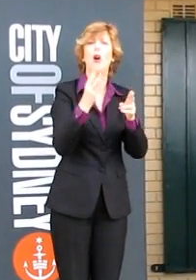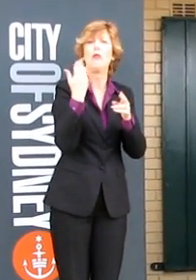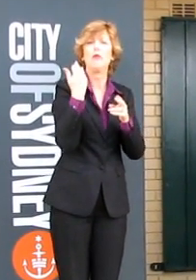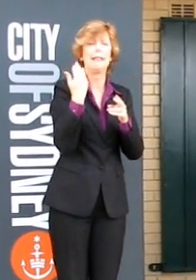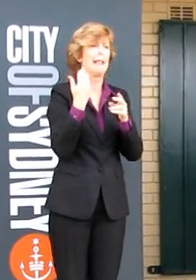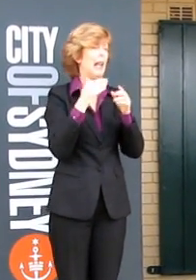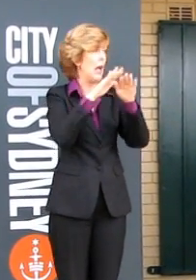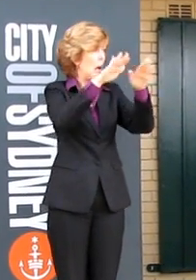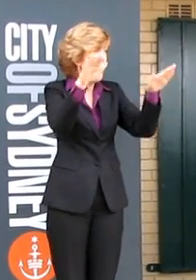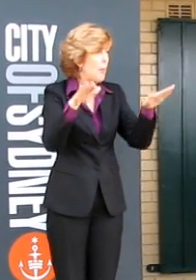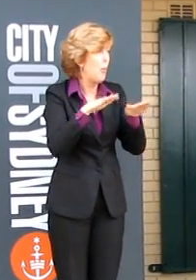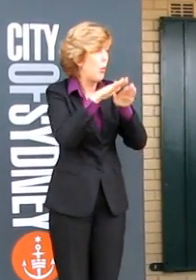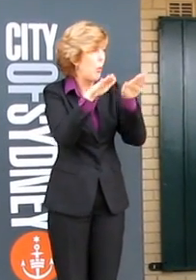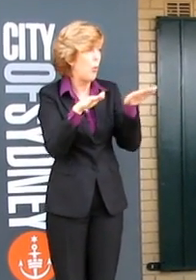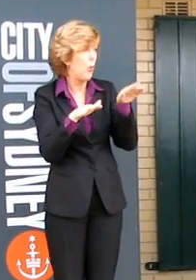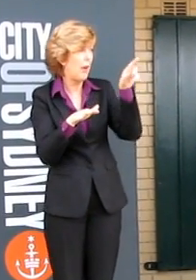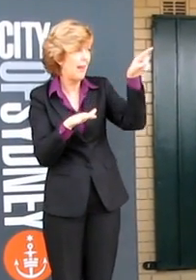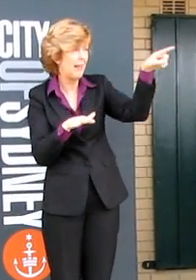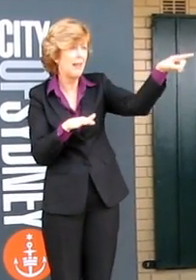the beautiful